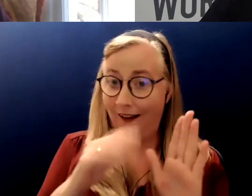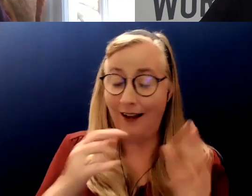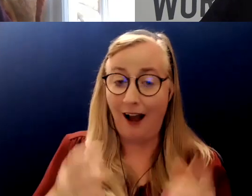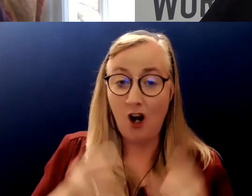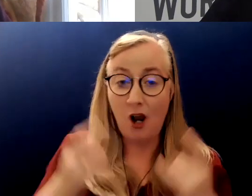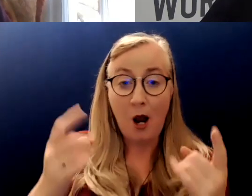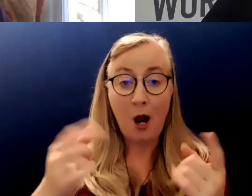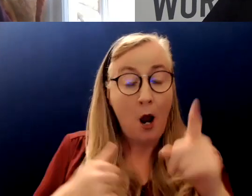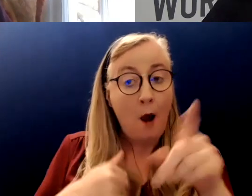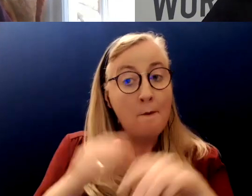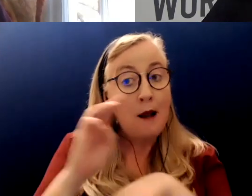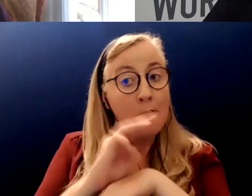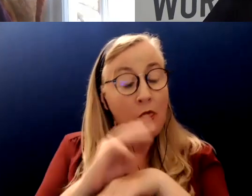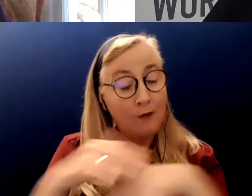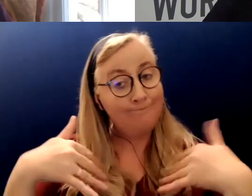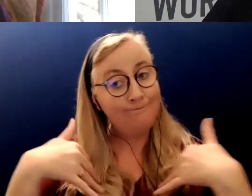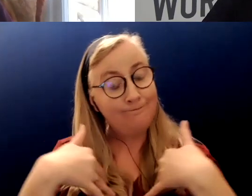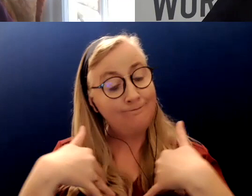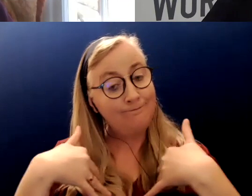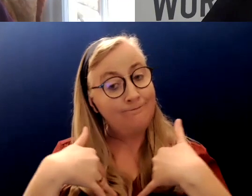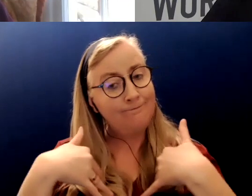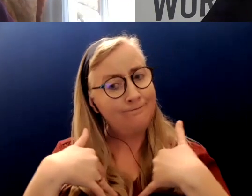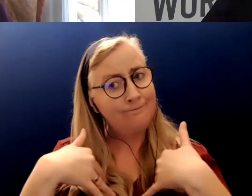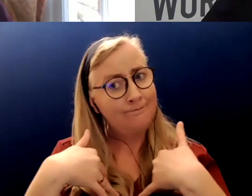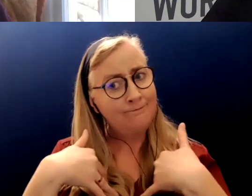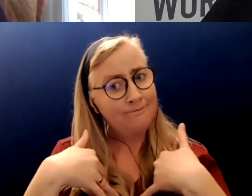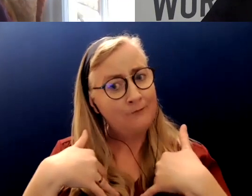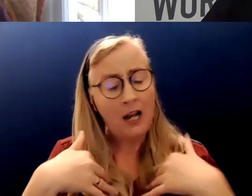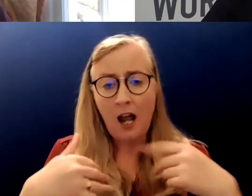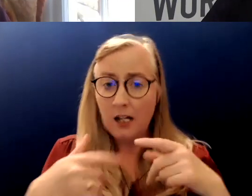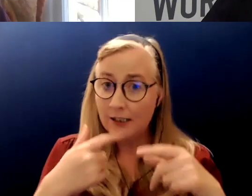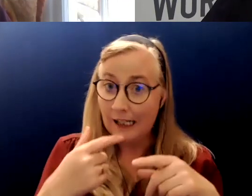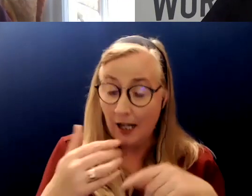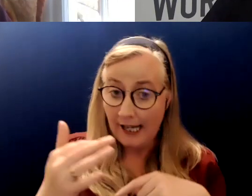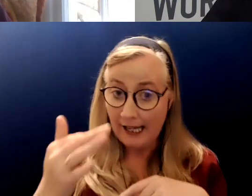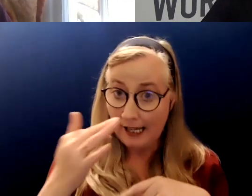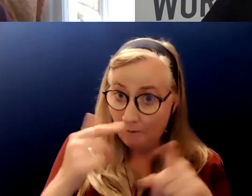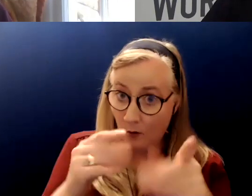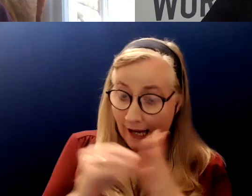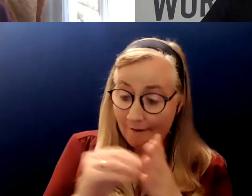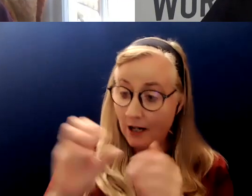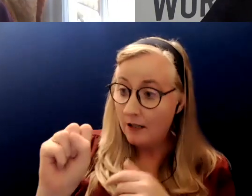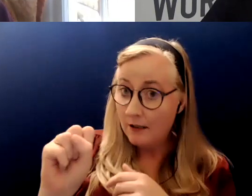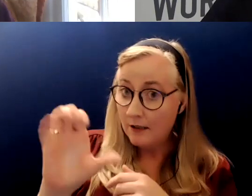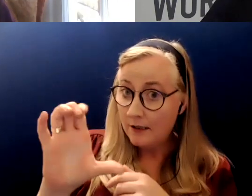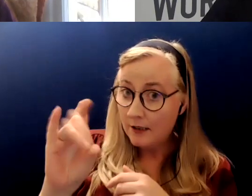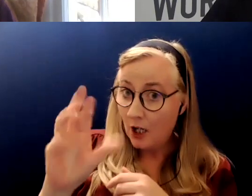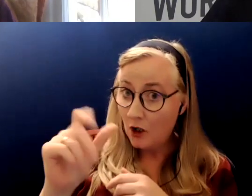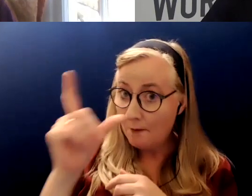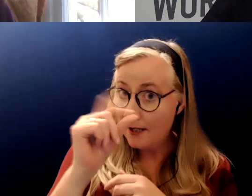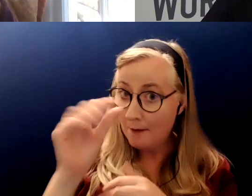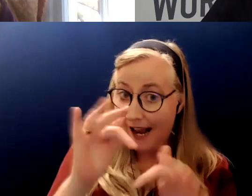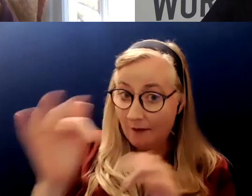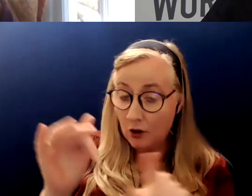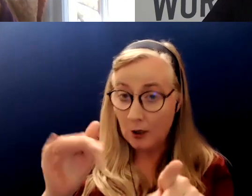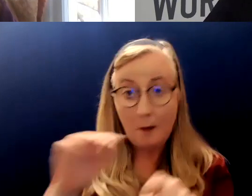quite concerned. She said, "Well, if you have a scholarship named after you, people may think you're